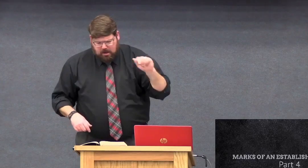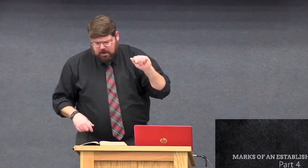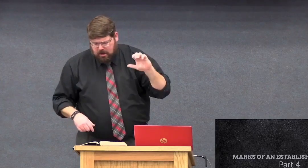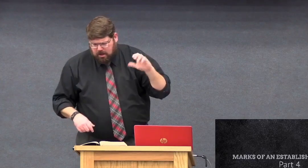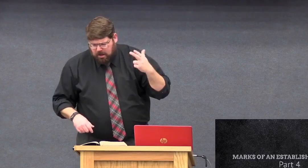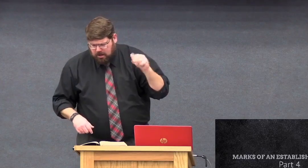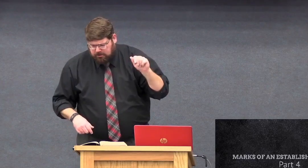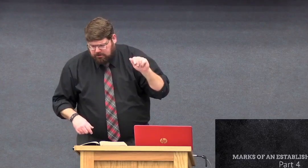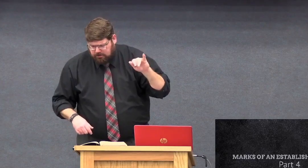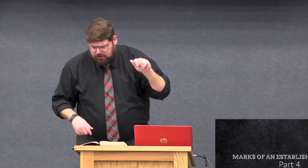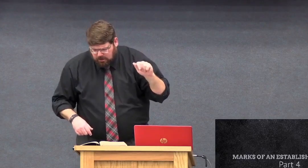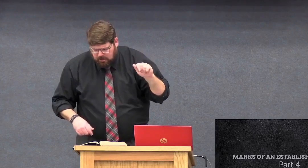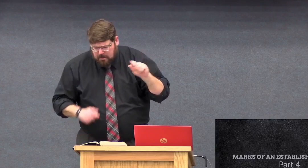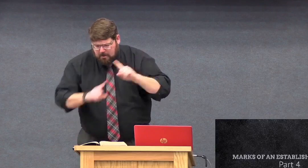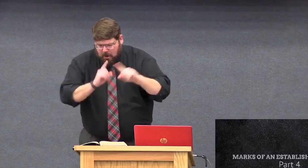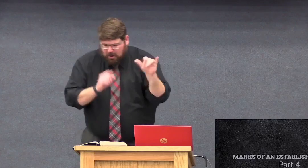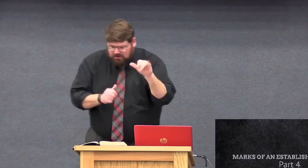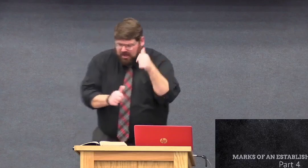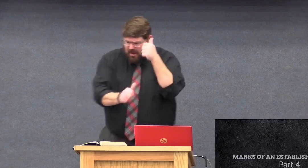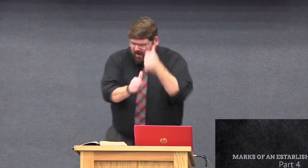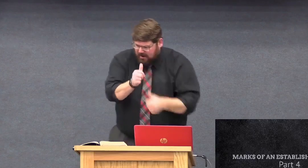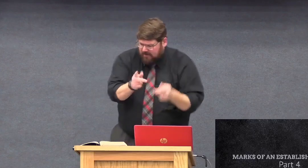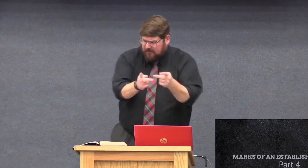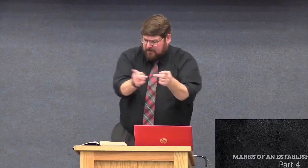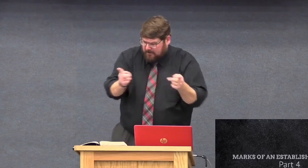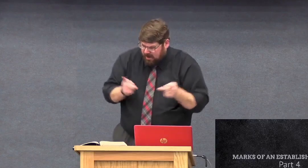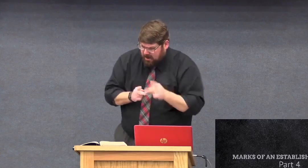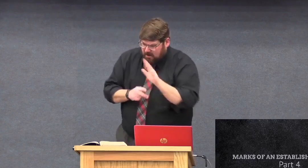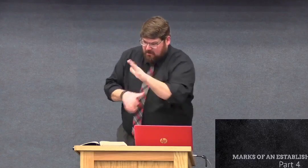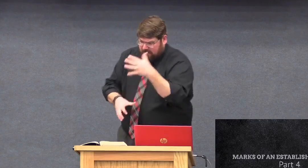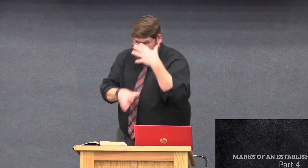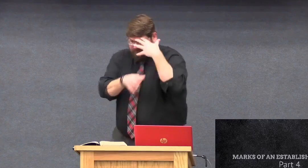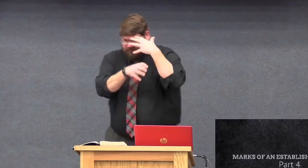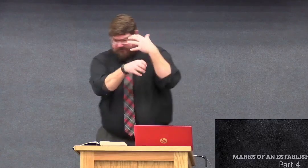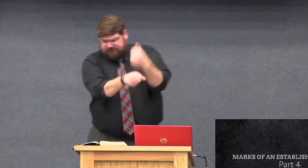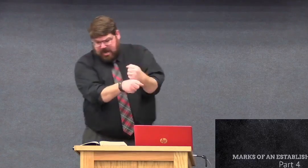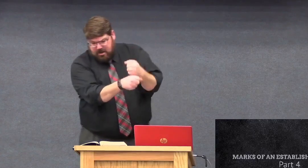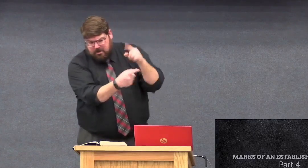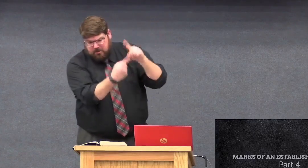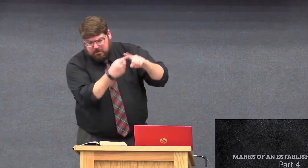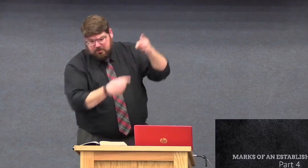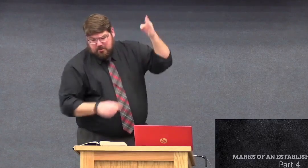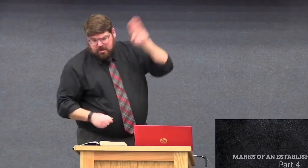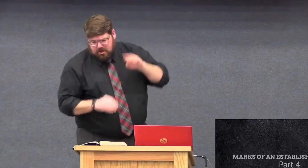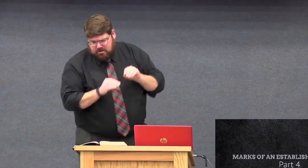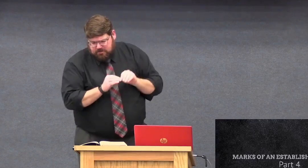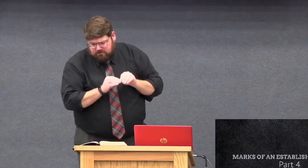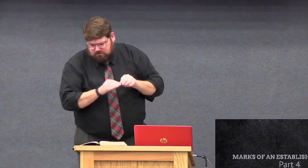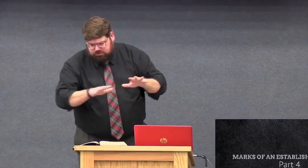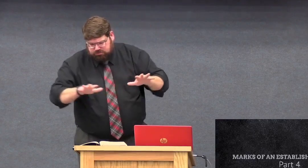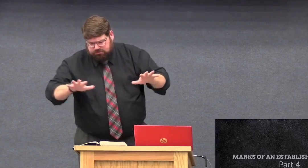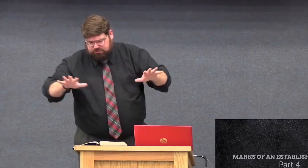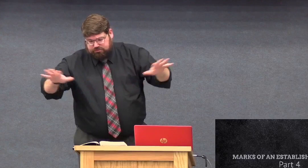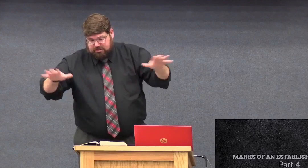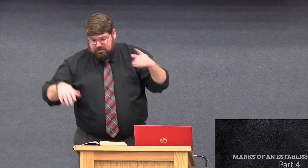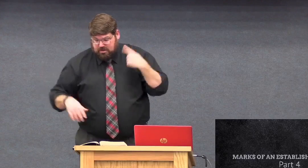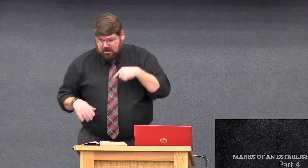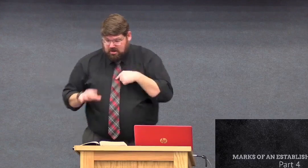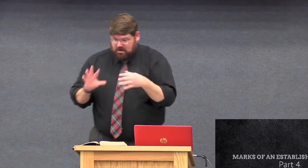faith in God has gone forth everywhere, so that we need not say anything. For they themselves report